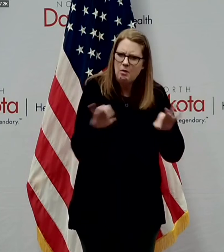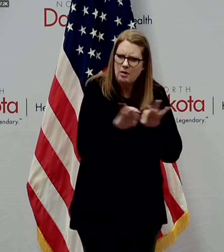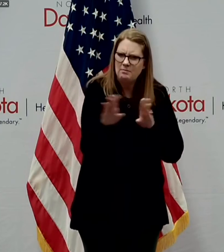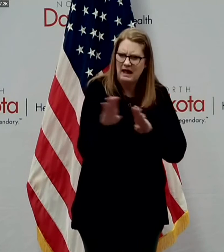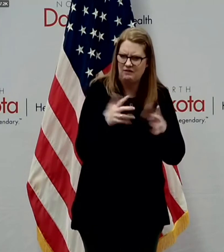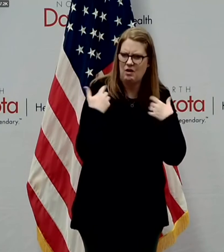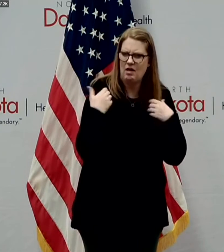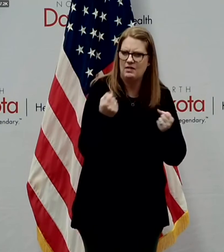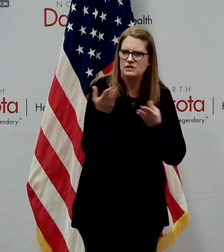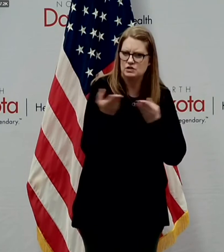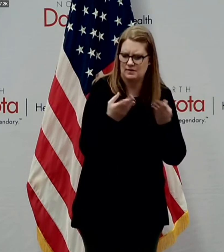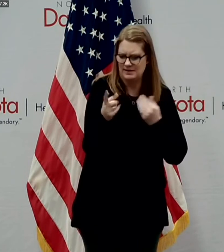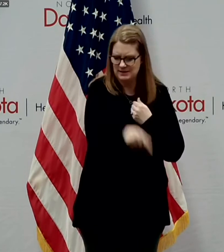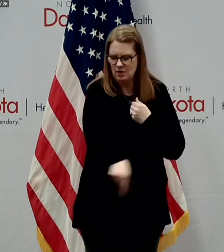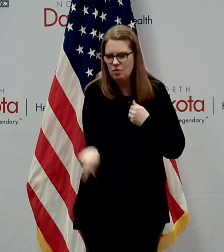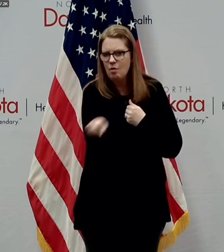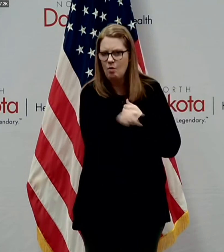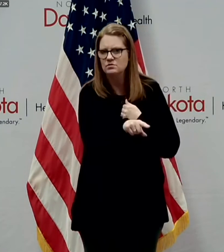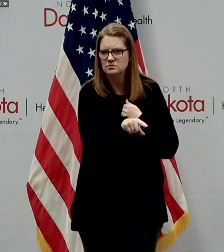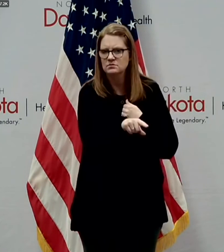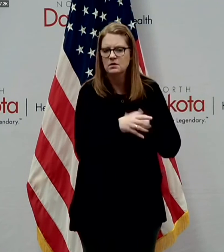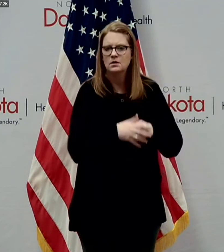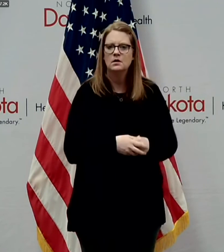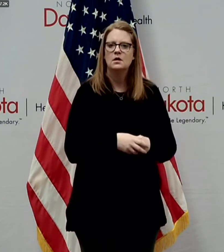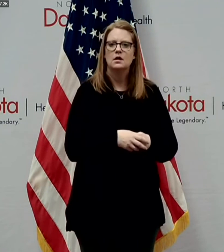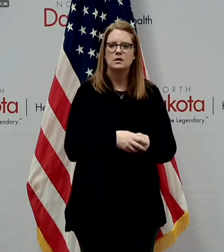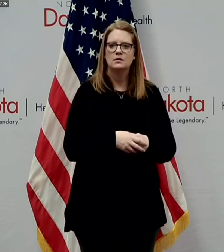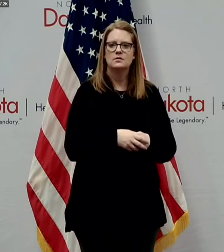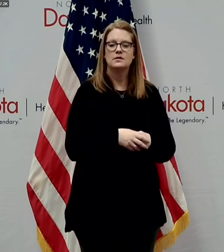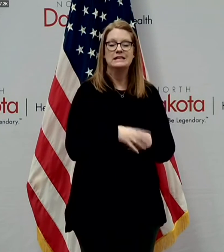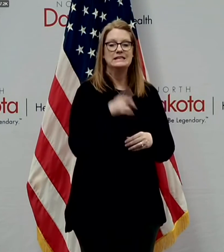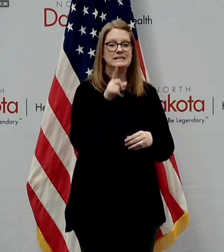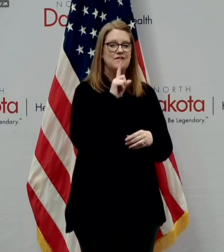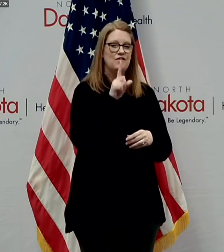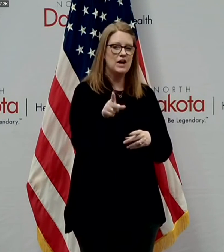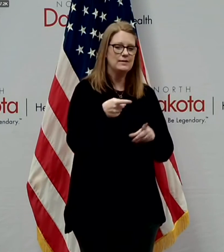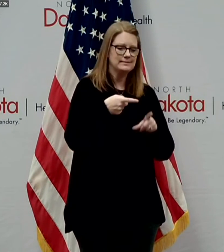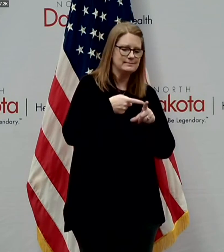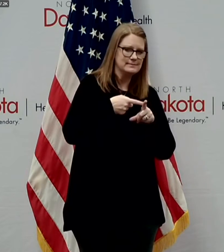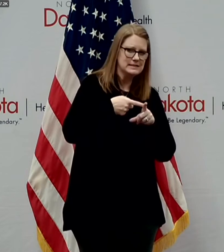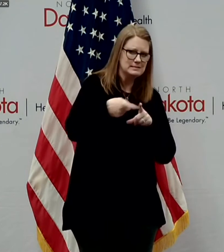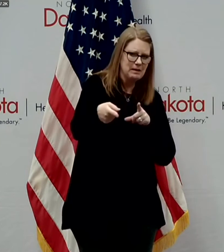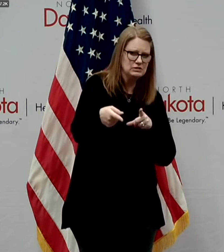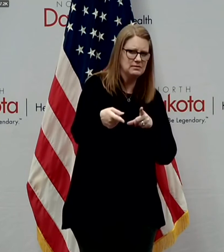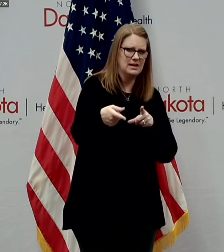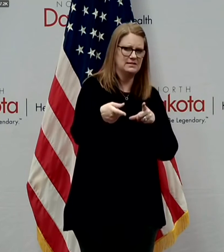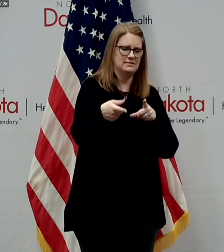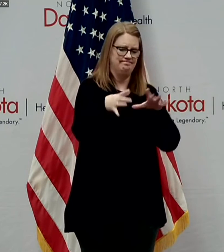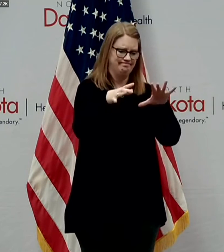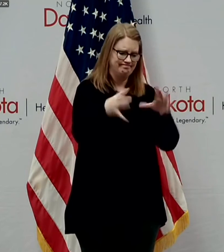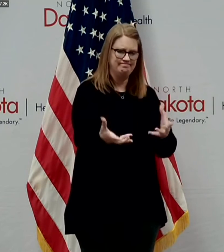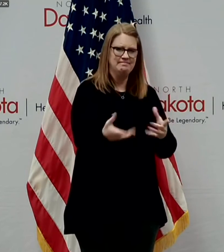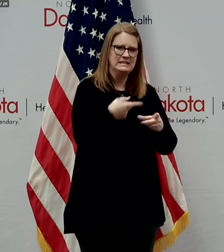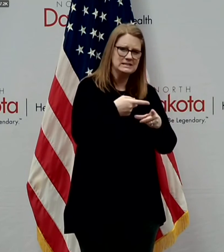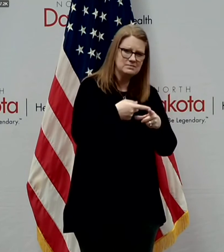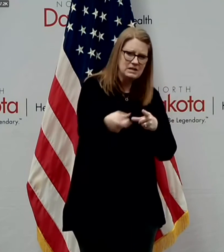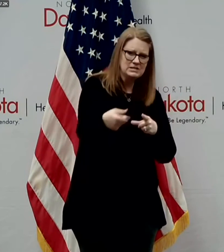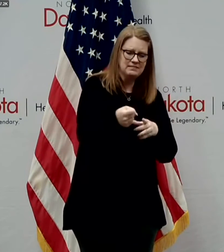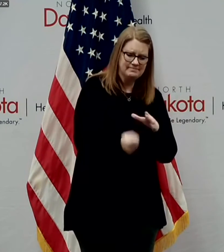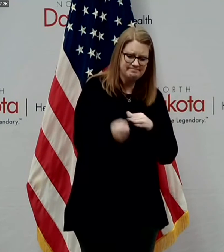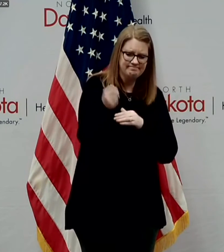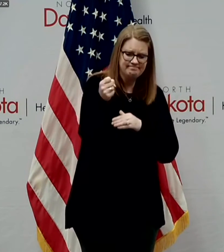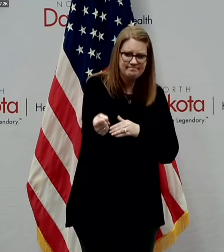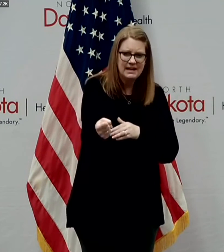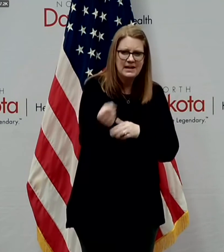services to those in need. But again, this is a very specialized organization. They provide specialized inpatient and